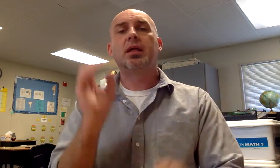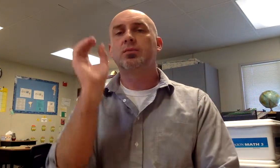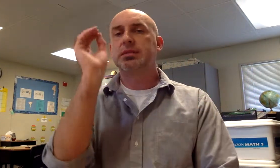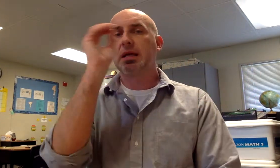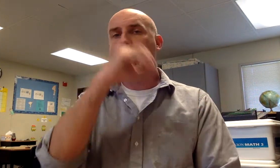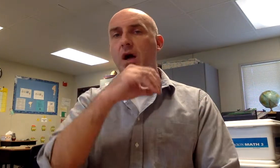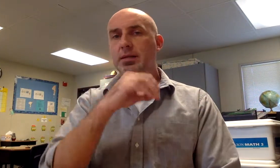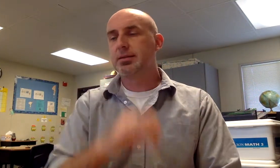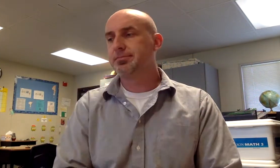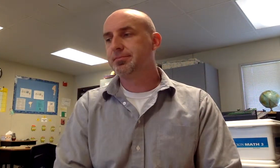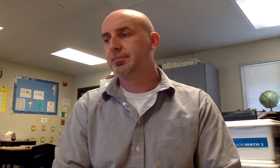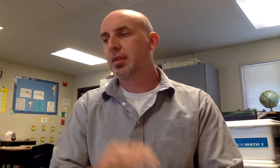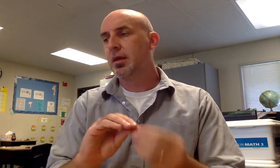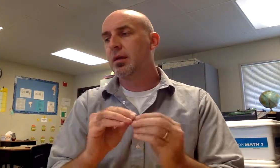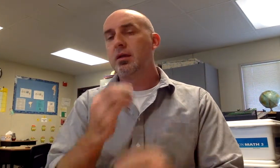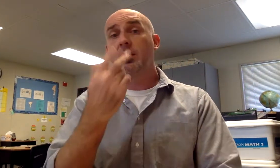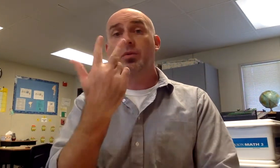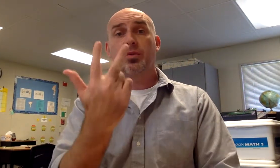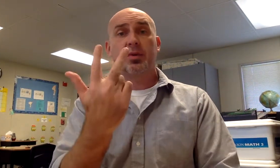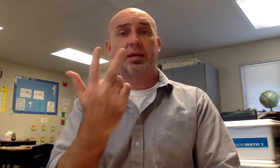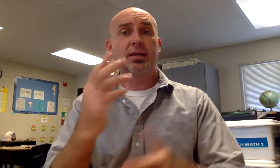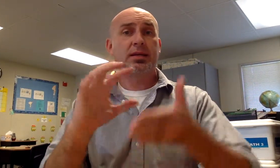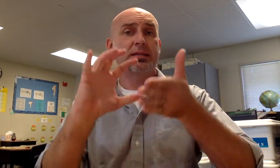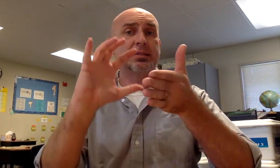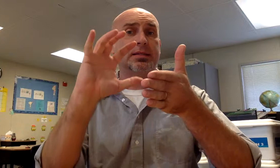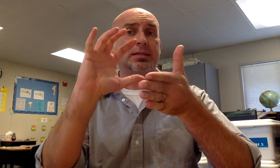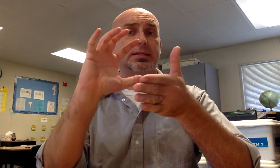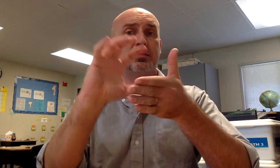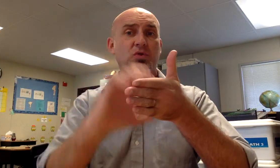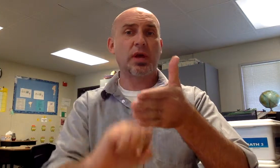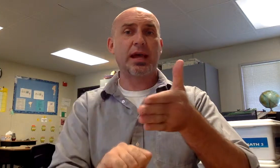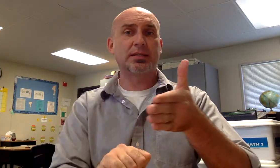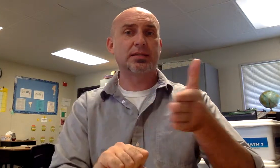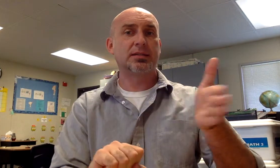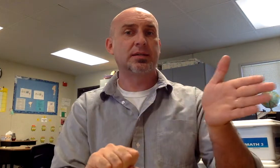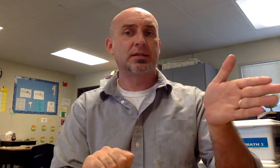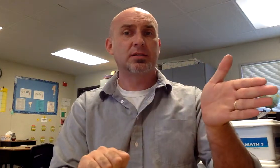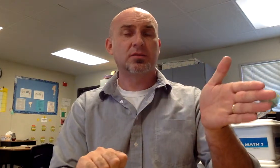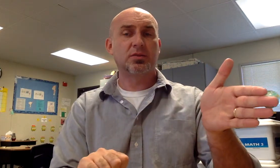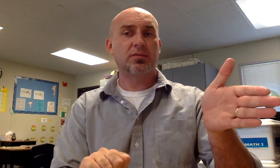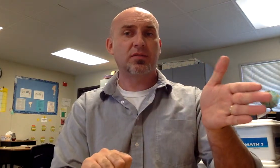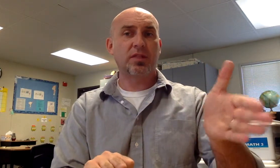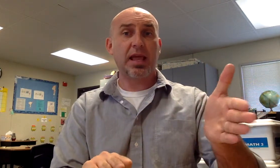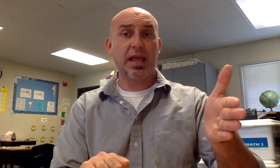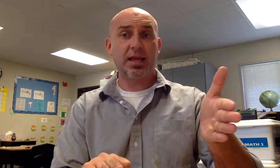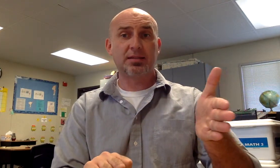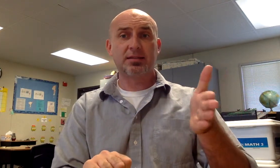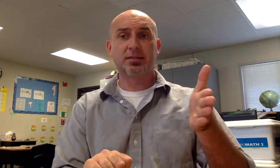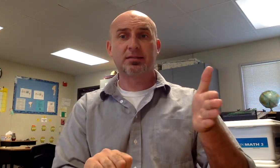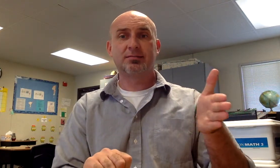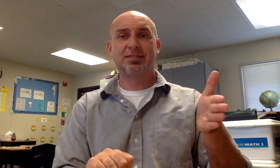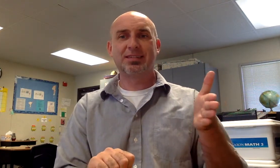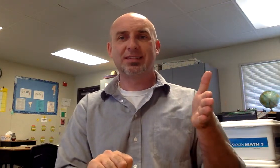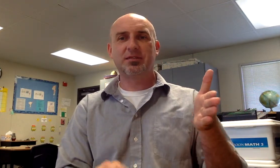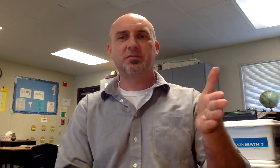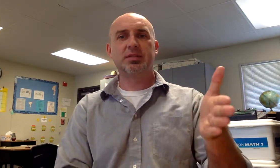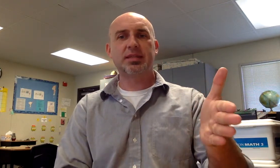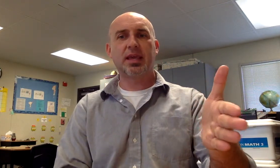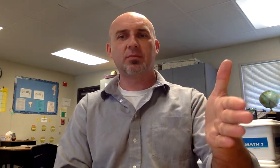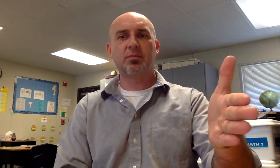we'll sign odd. Number 3 is subtract. So you tap the flat hand. This camera makes